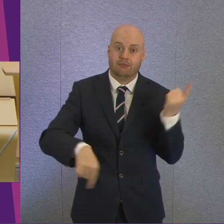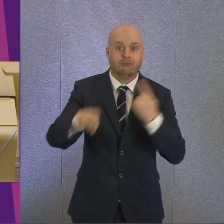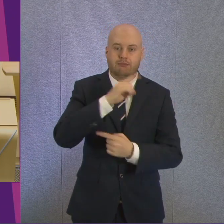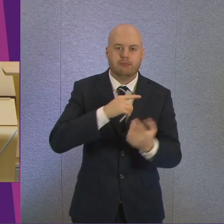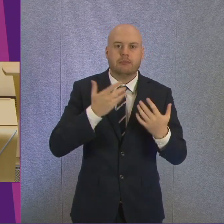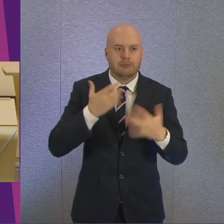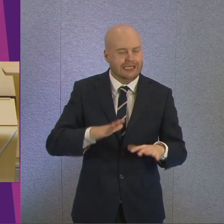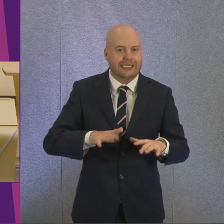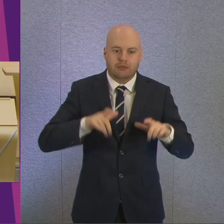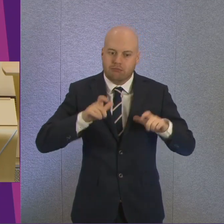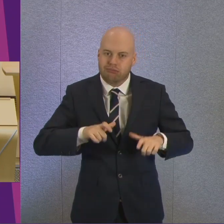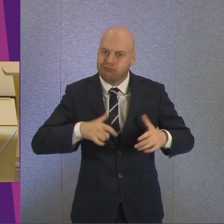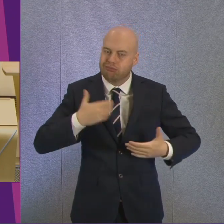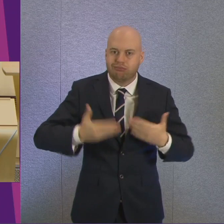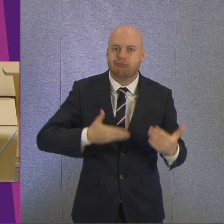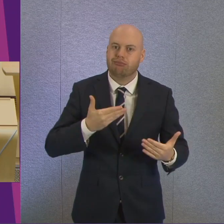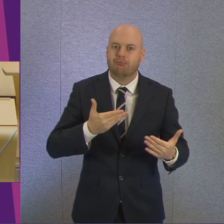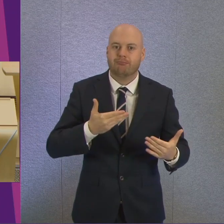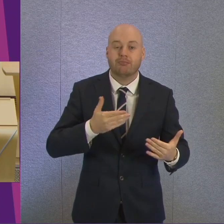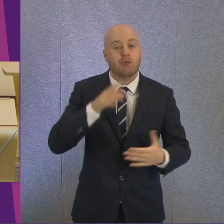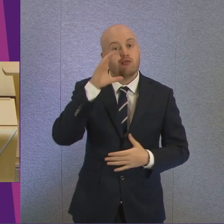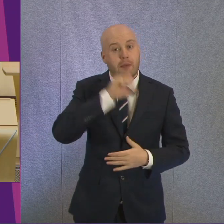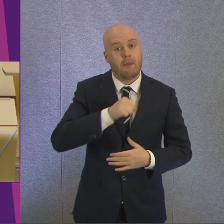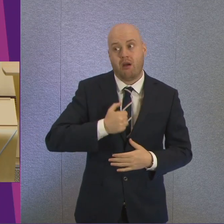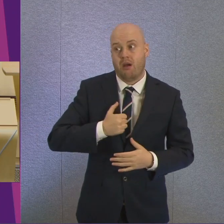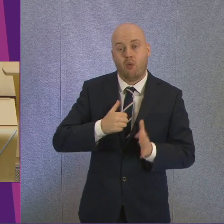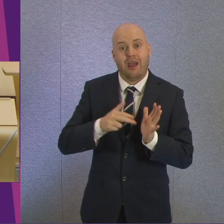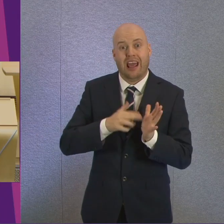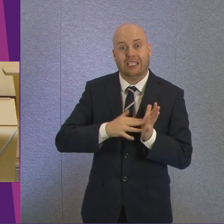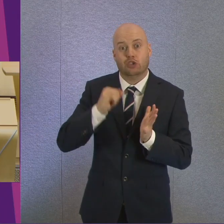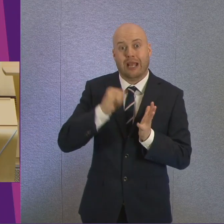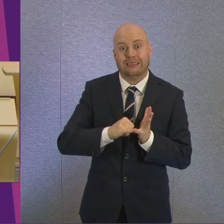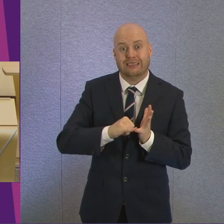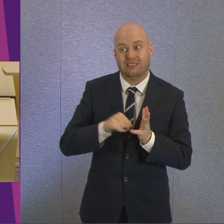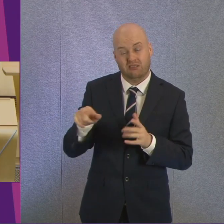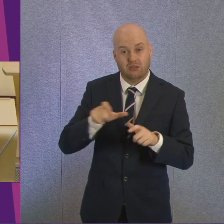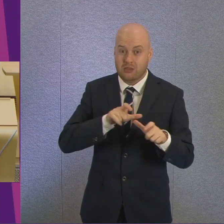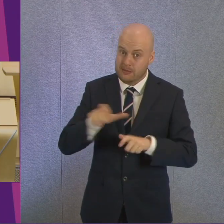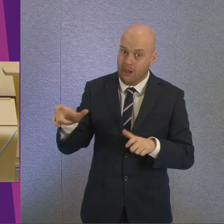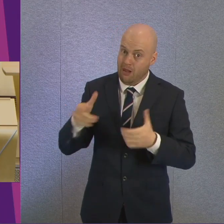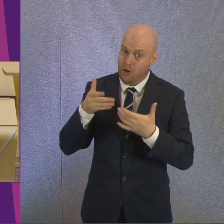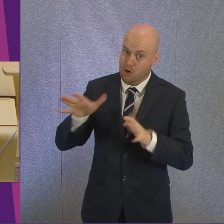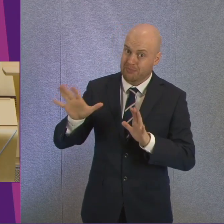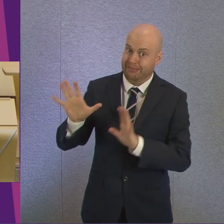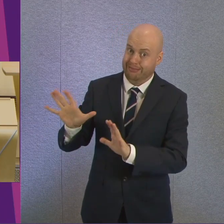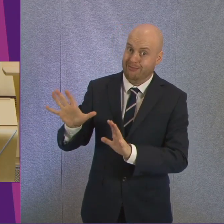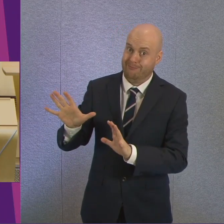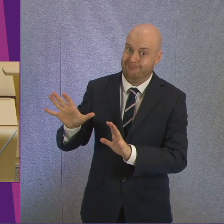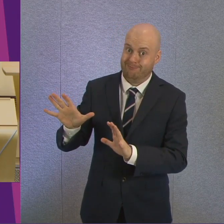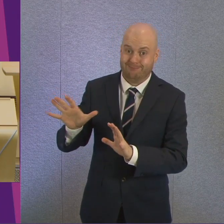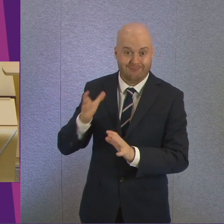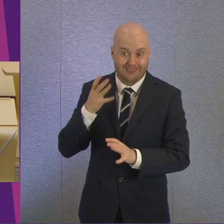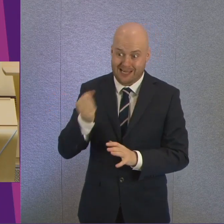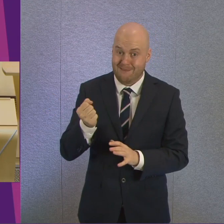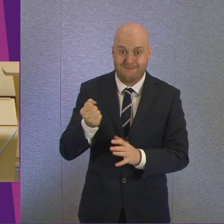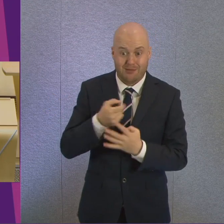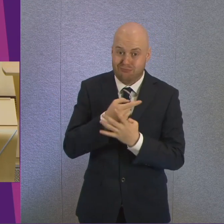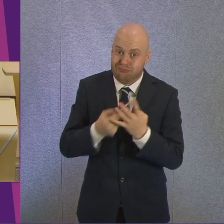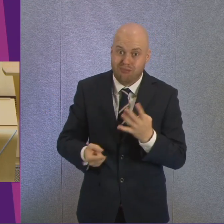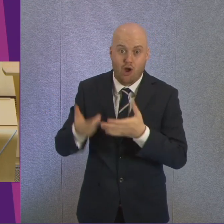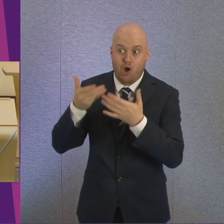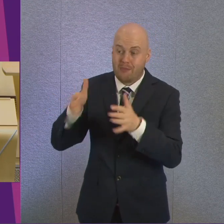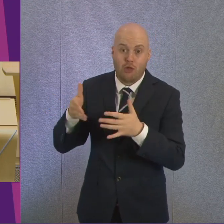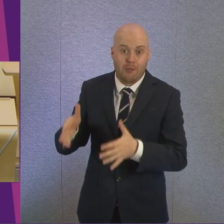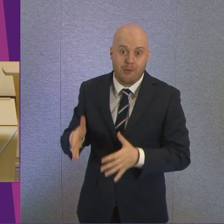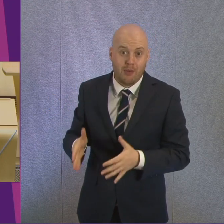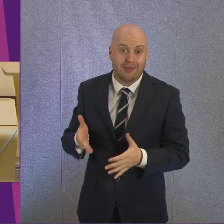that, our NHS remains open. From the GP services to A&E to urgent care, all are open and